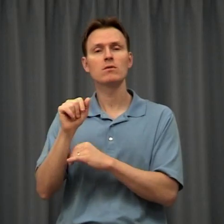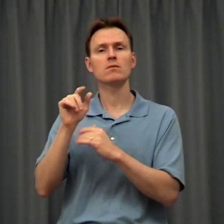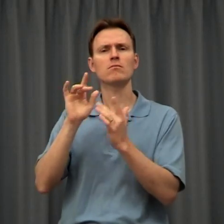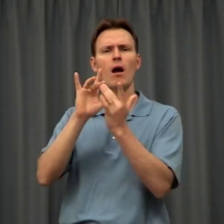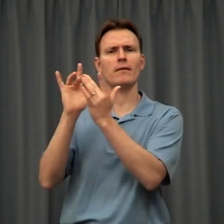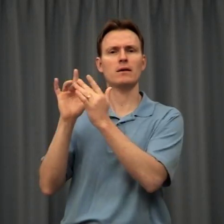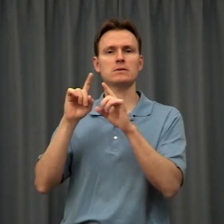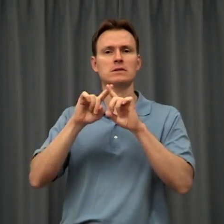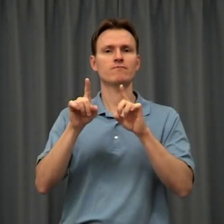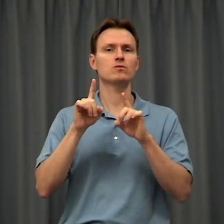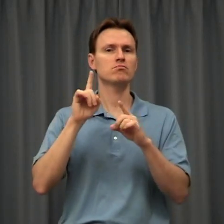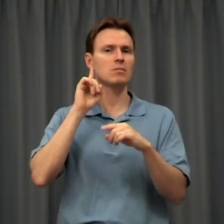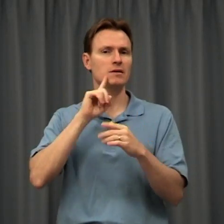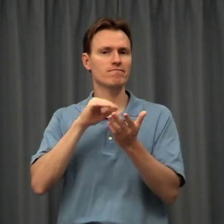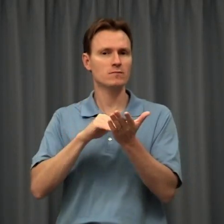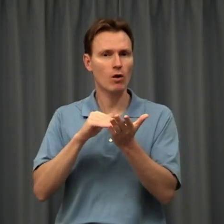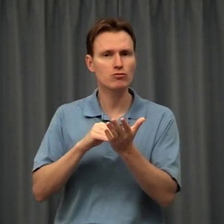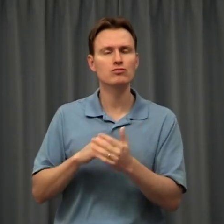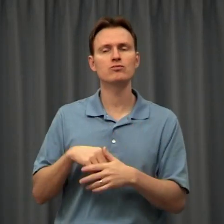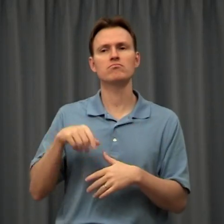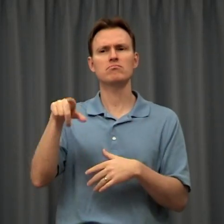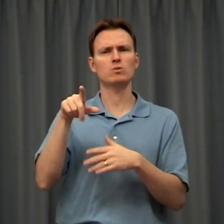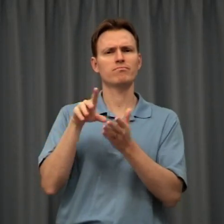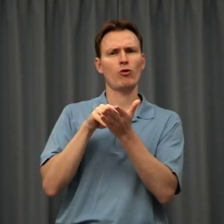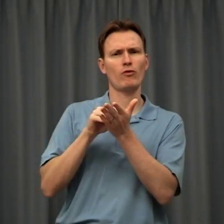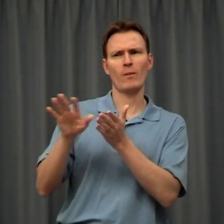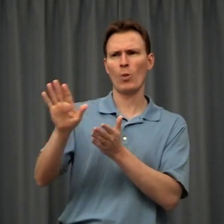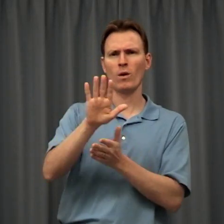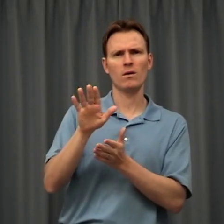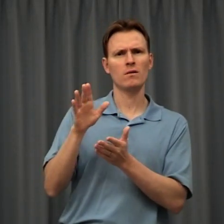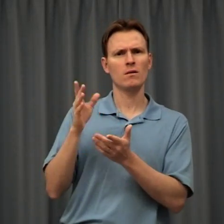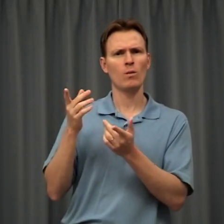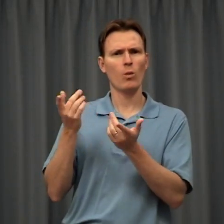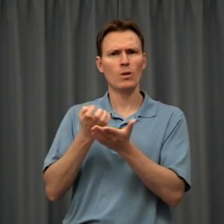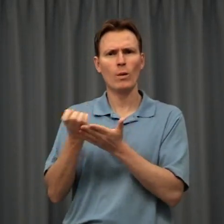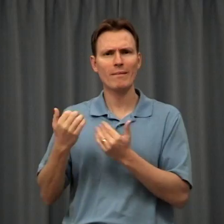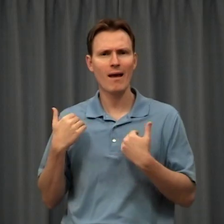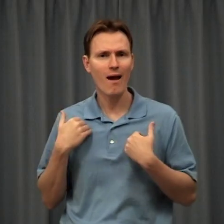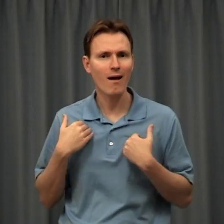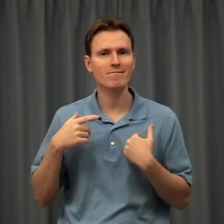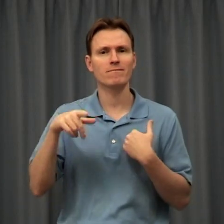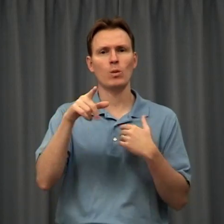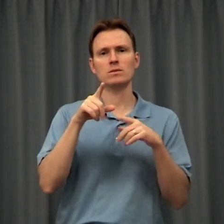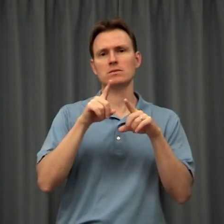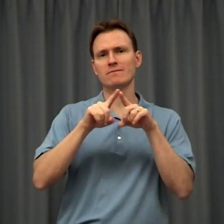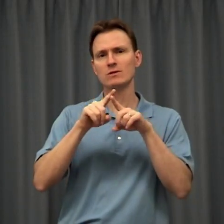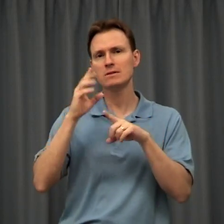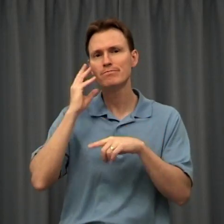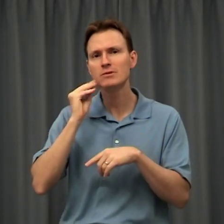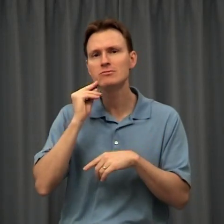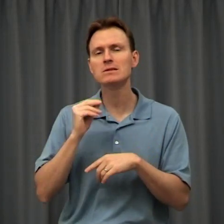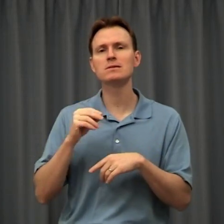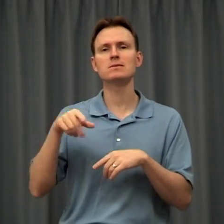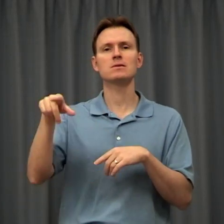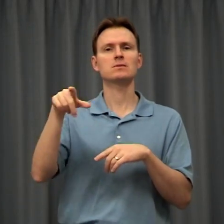Before going into the interview, I contacted a number of deaf doctors and asked them about the types of equipment that they